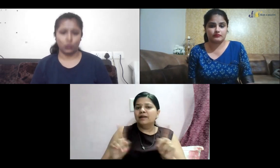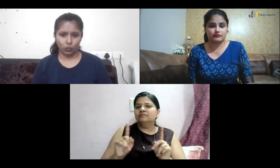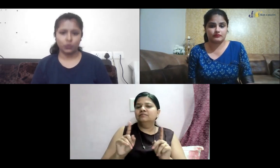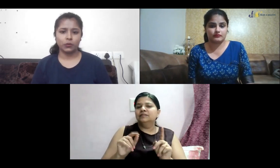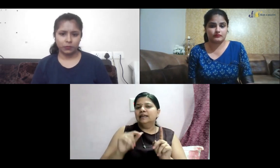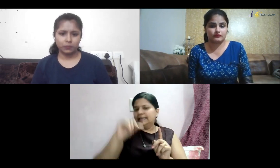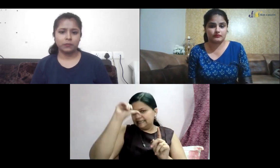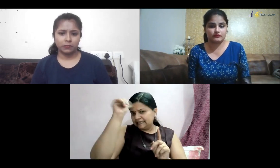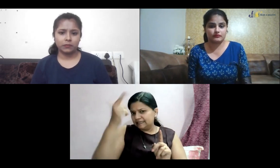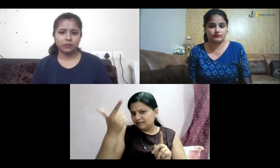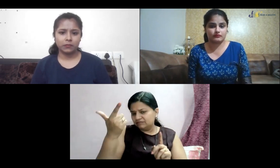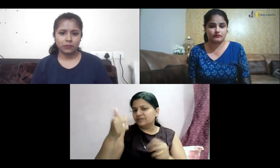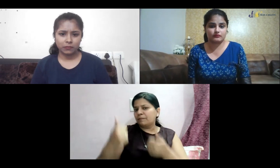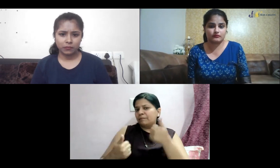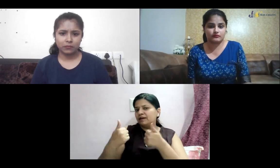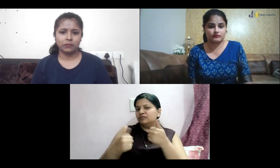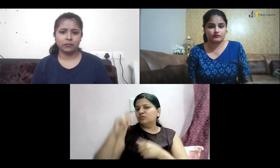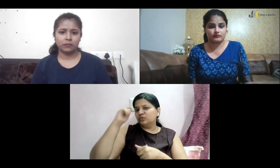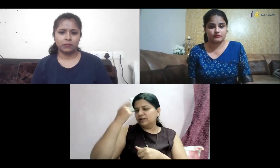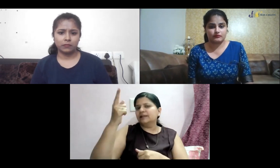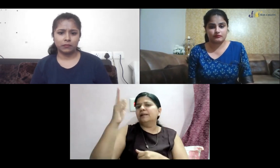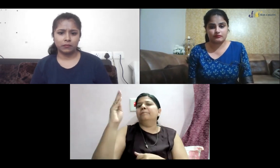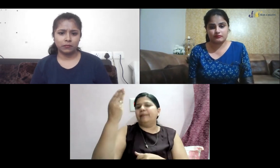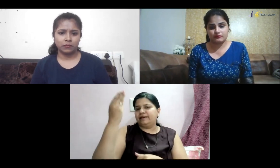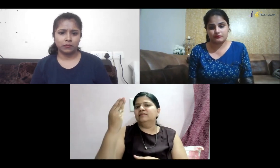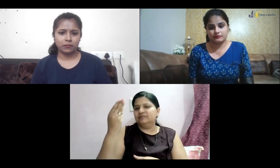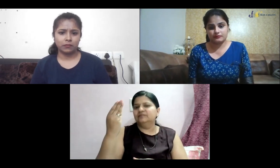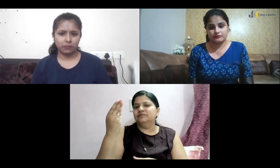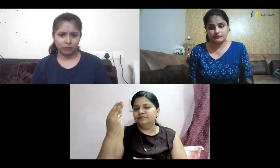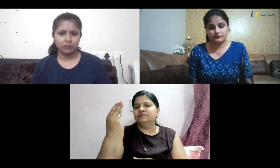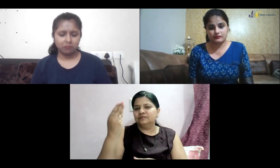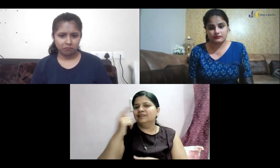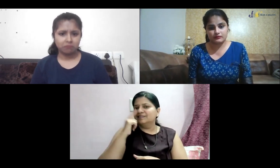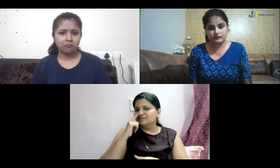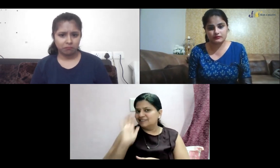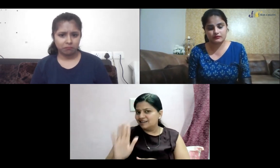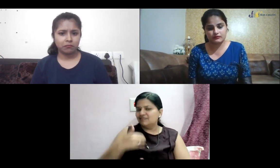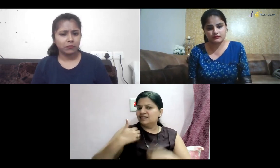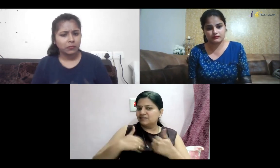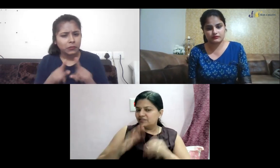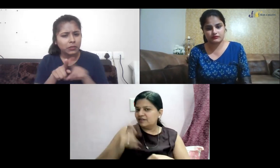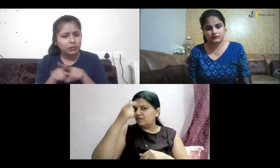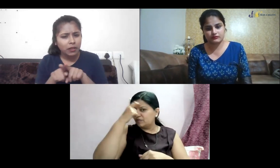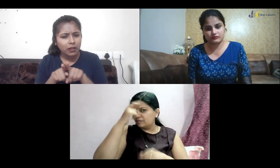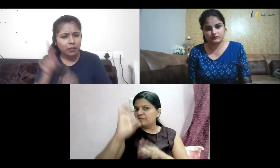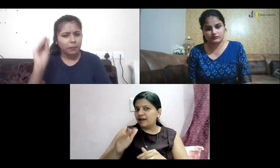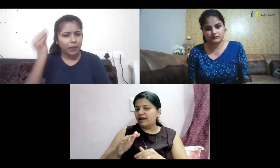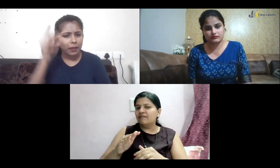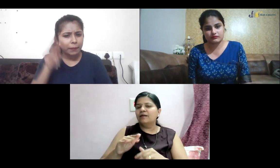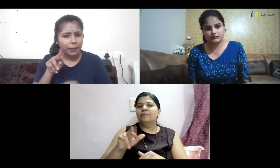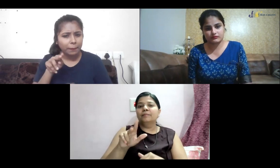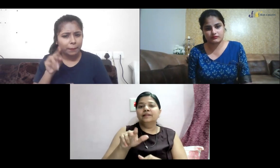I am not aware of the detail, but if we, I mean, in foreign countries, it's